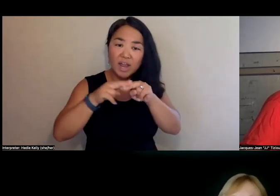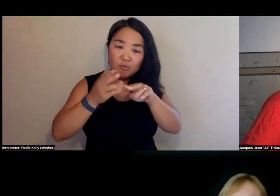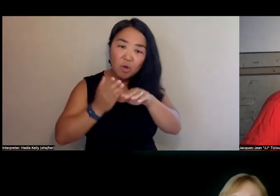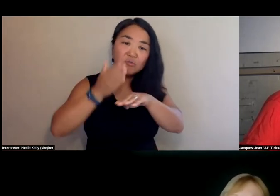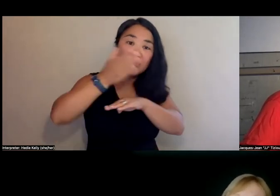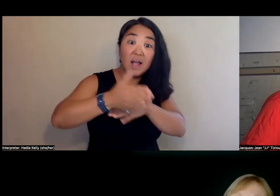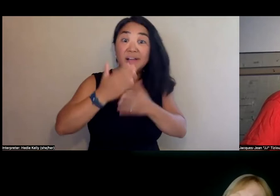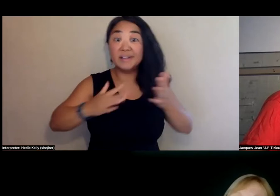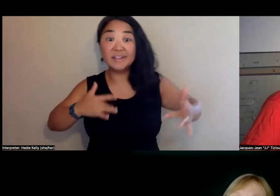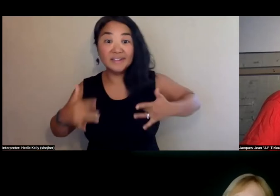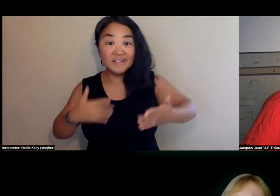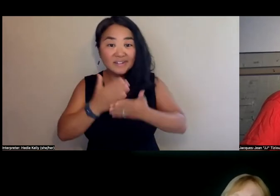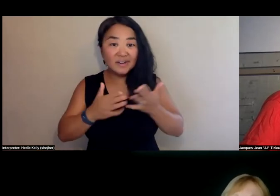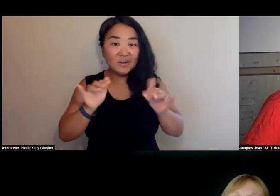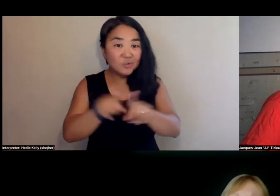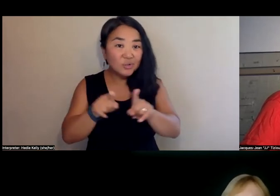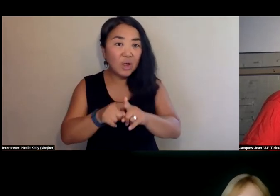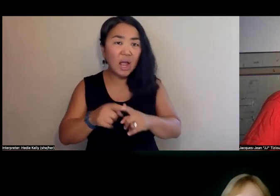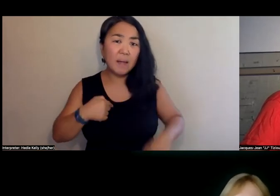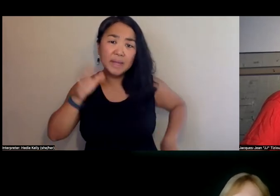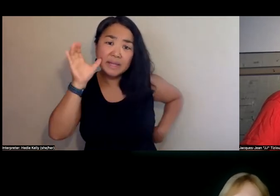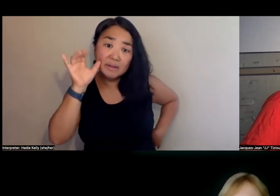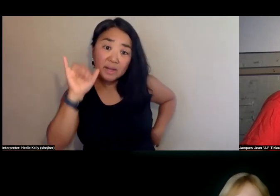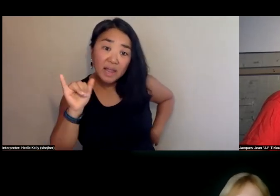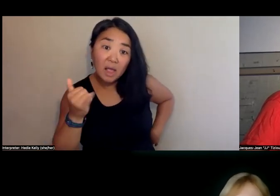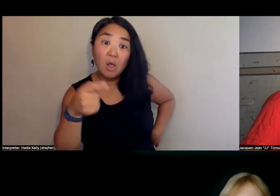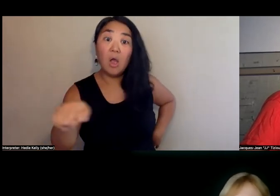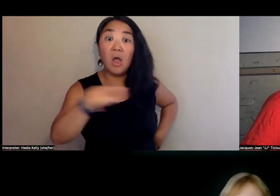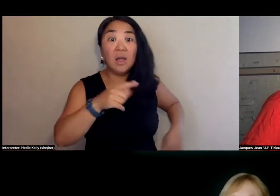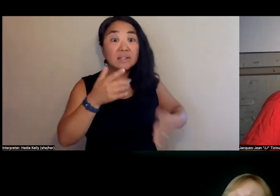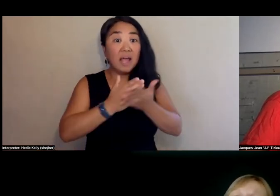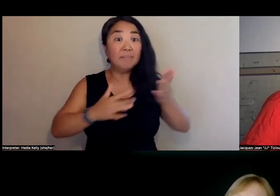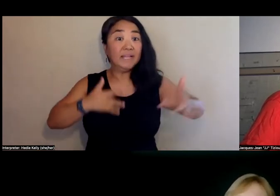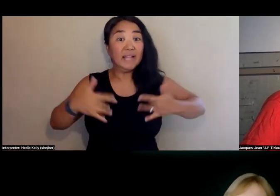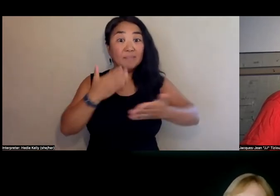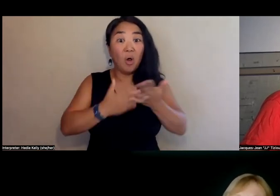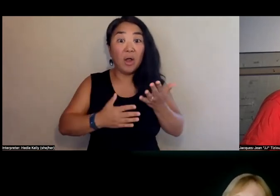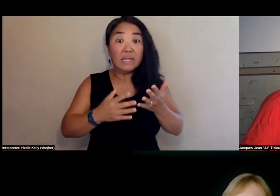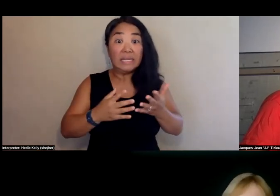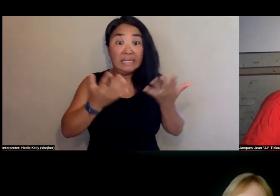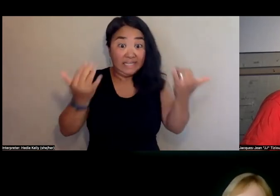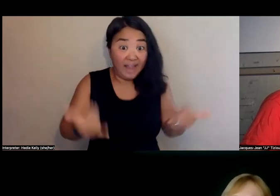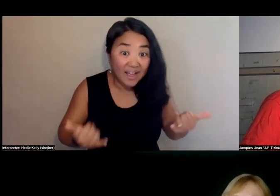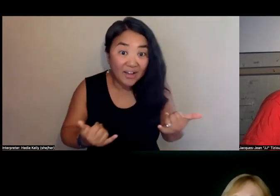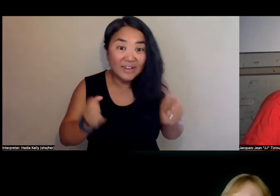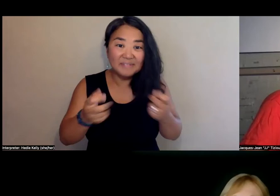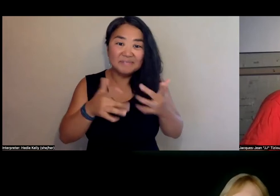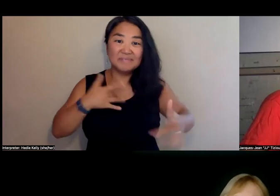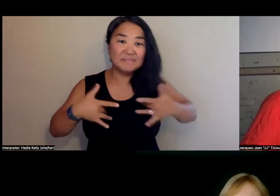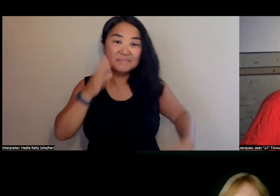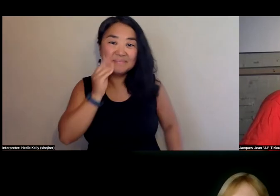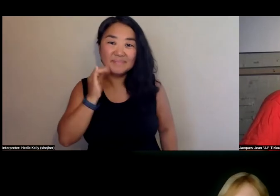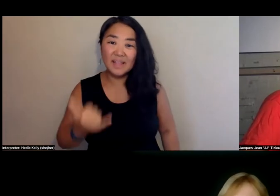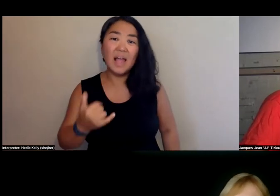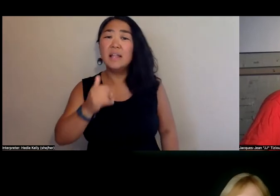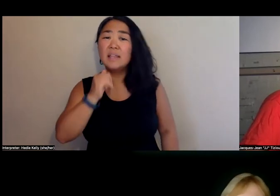exciting parts and everything. And what I'm hearing is that, like, the exciting parts are in this right now. And so I'm even more excited from that perspective, not because I don't